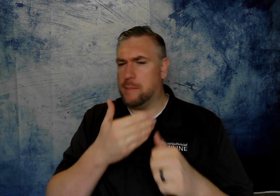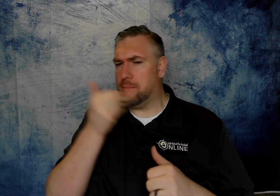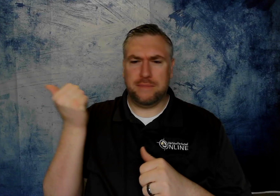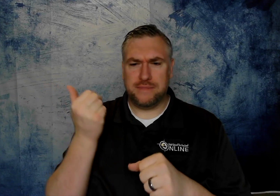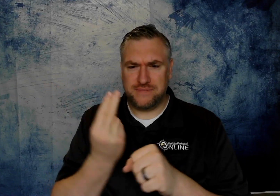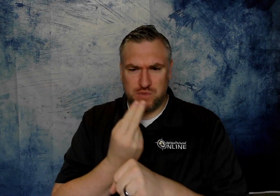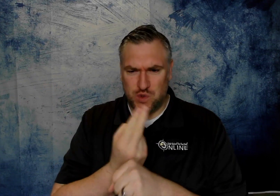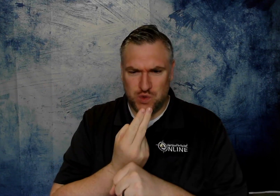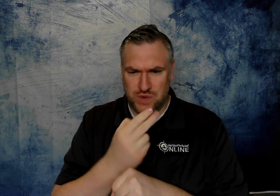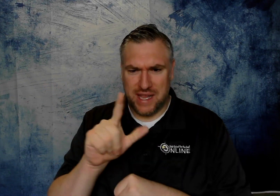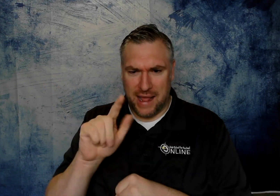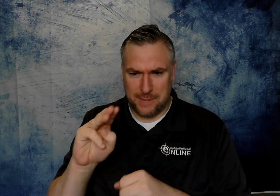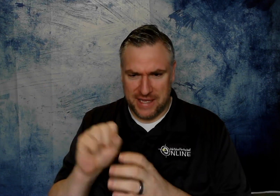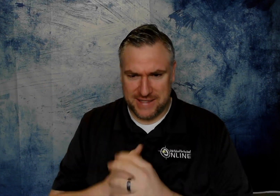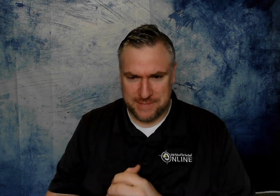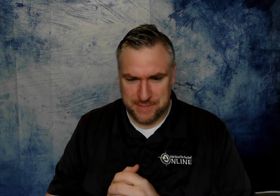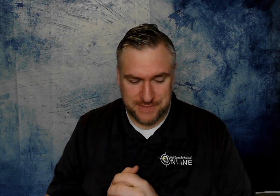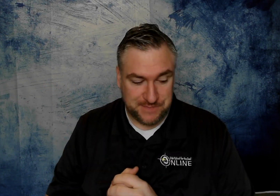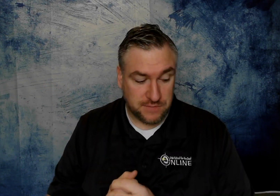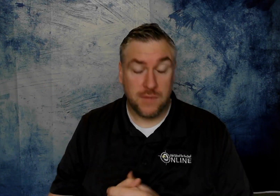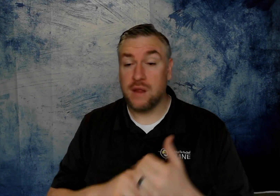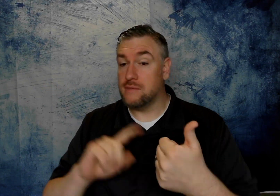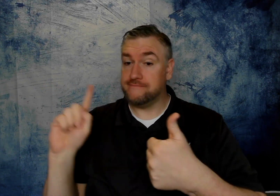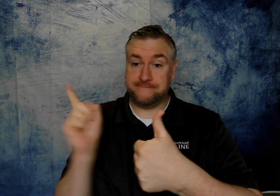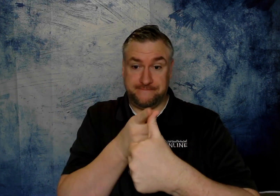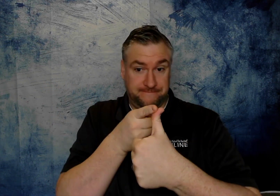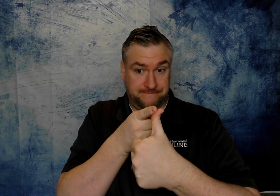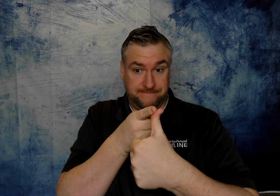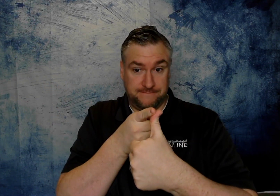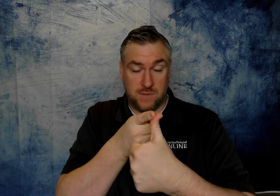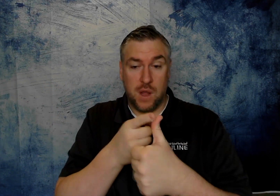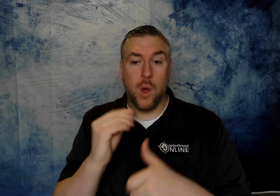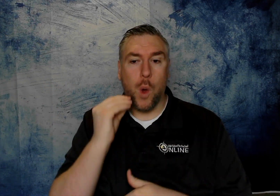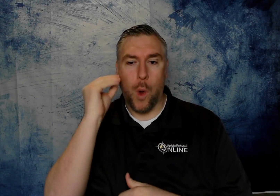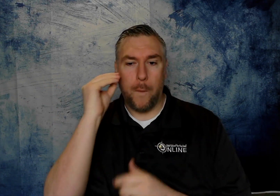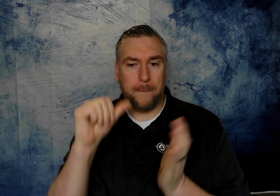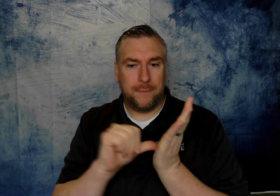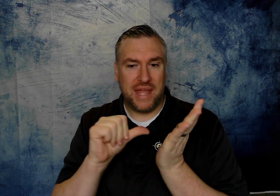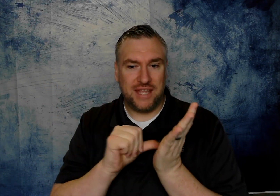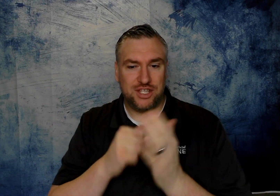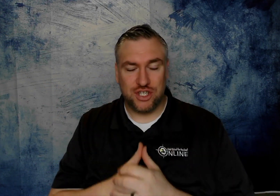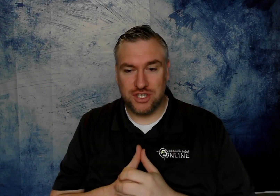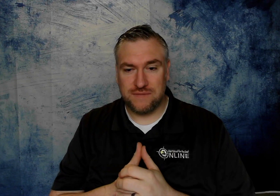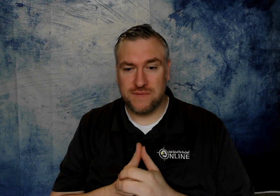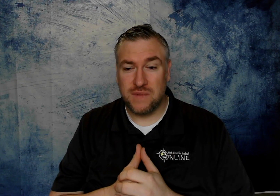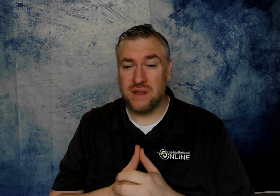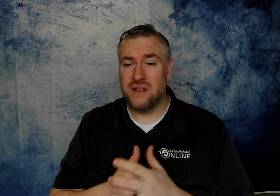few tips today of how to best use your LMS. First, have a home page.